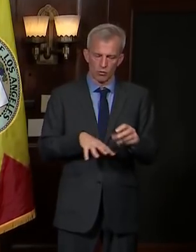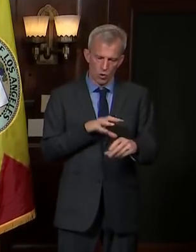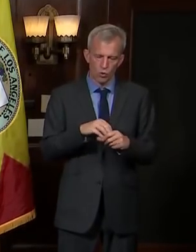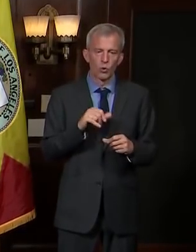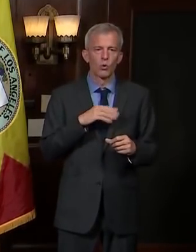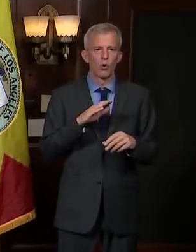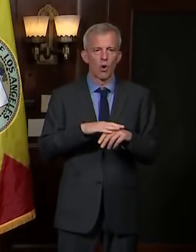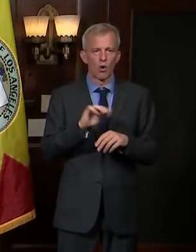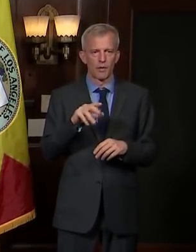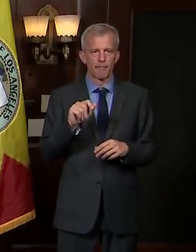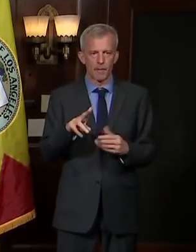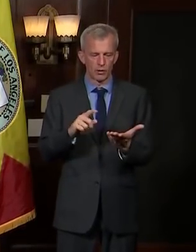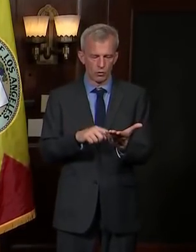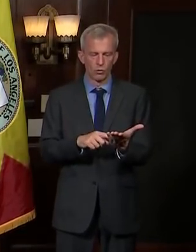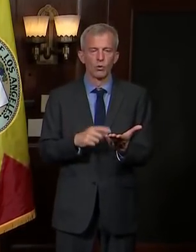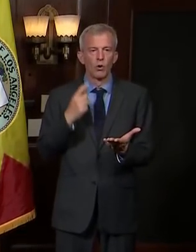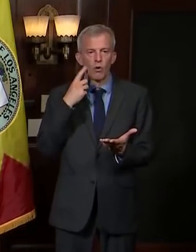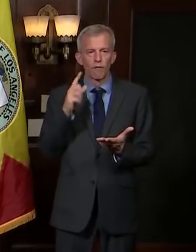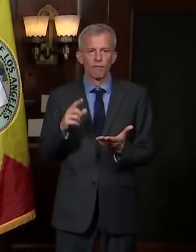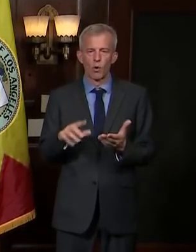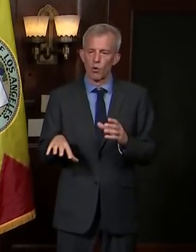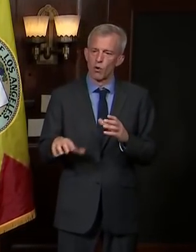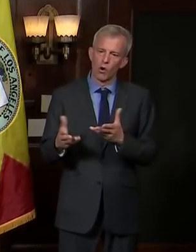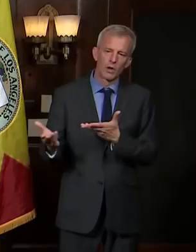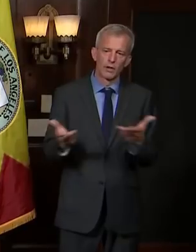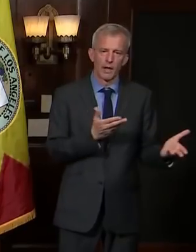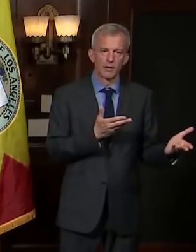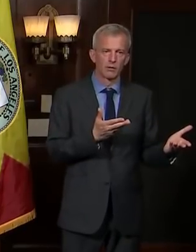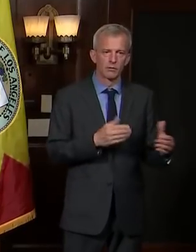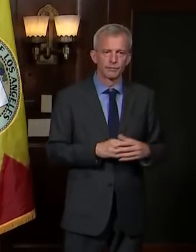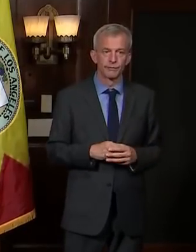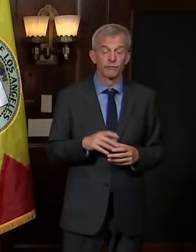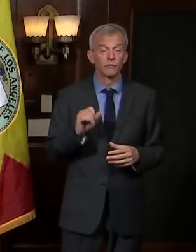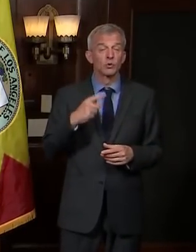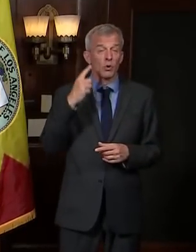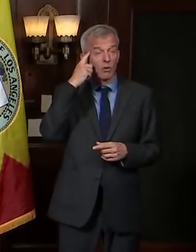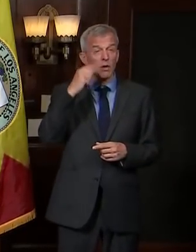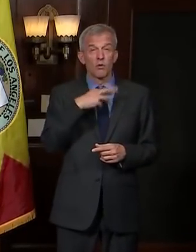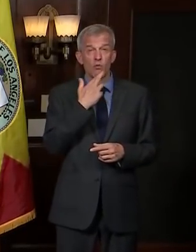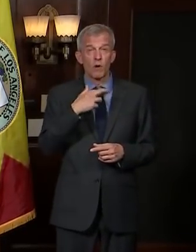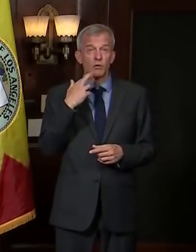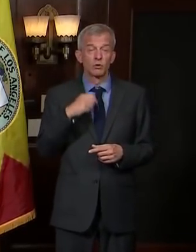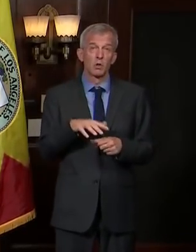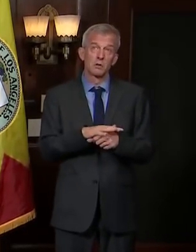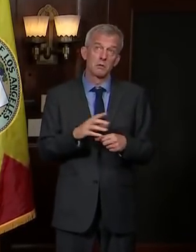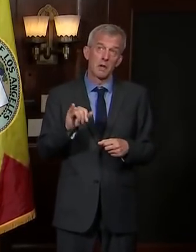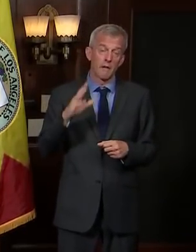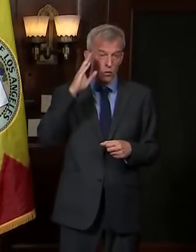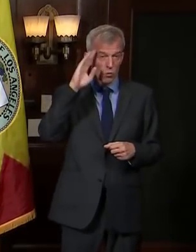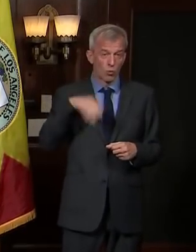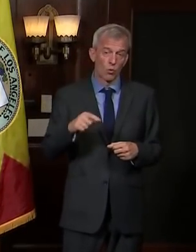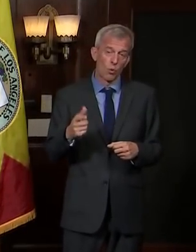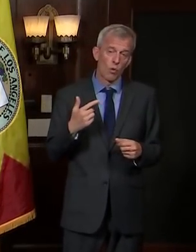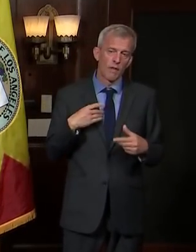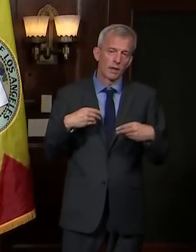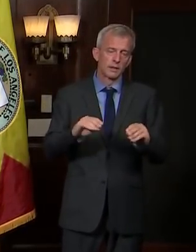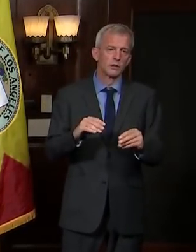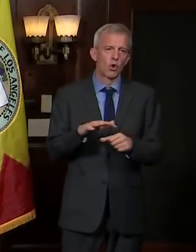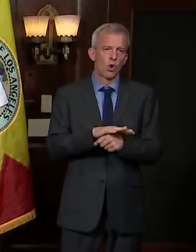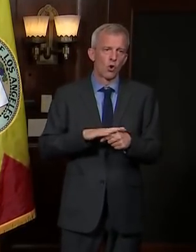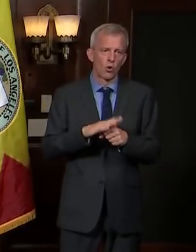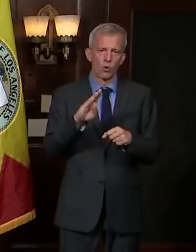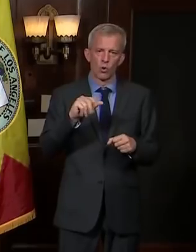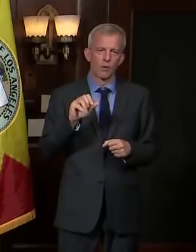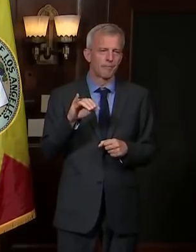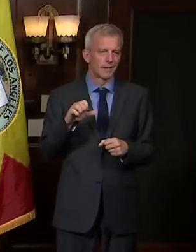takeout and delivery. So think about your local restaurants, and if you need to pick up some basics and you know that they sell them, order them from our